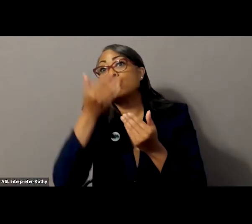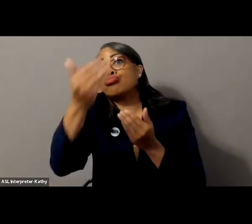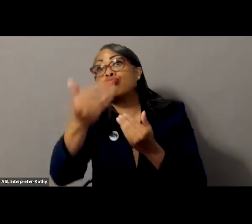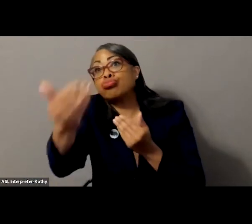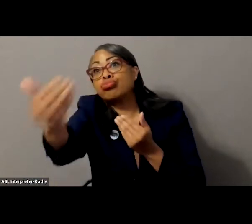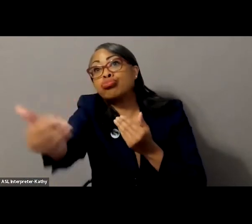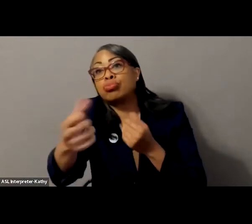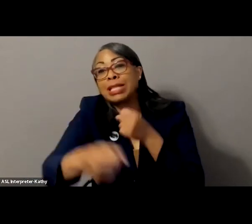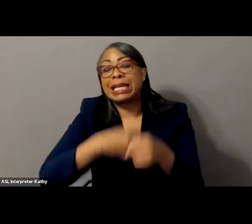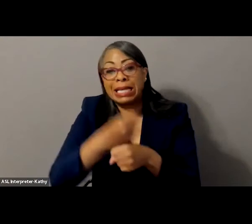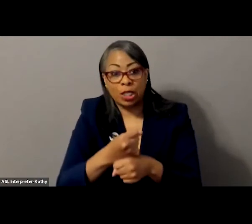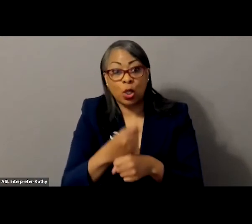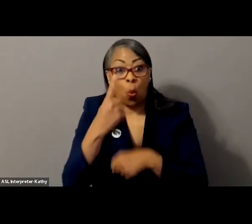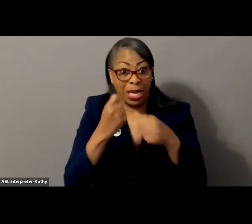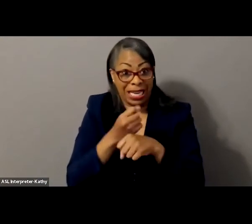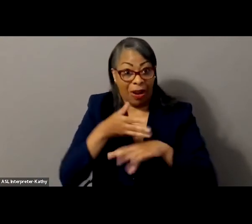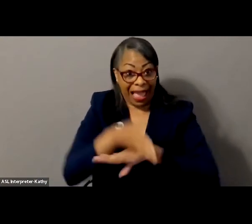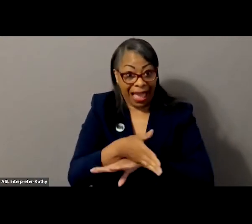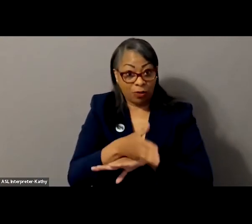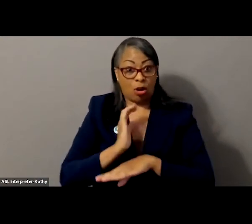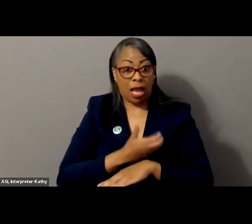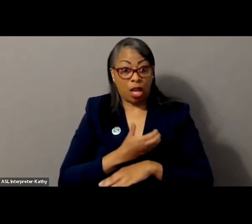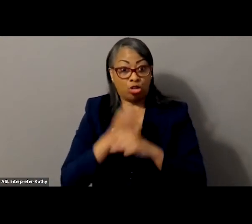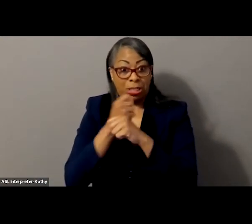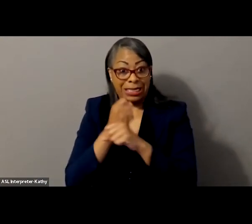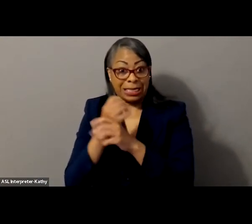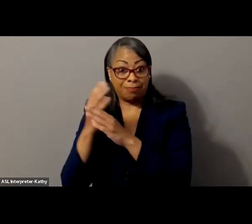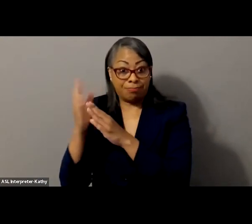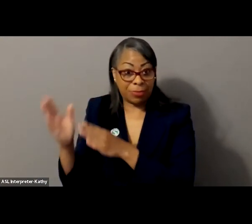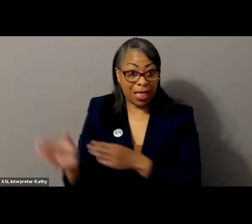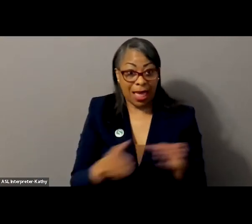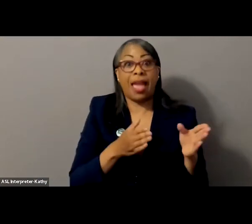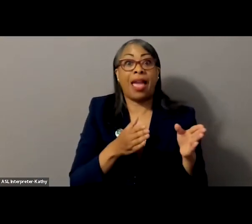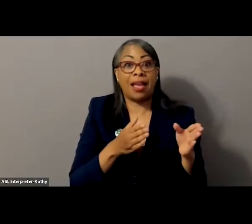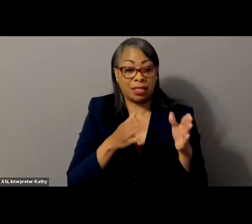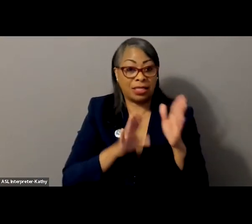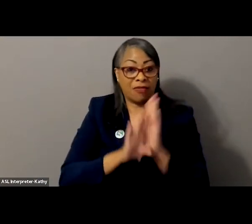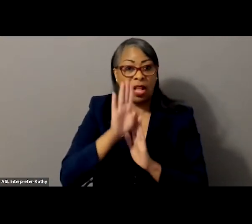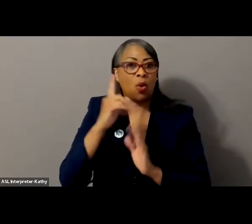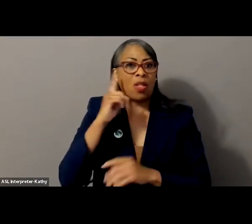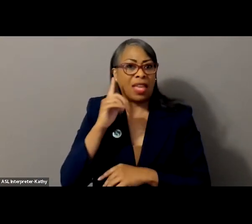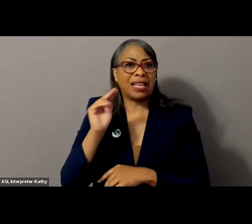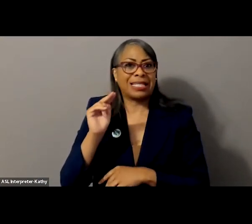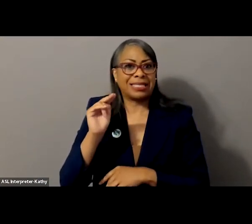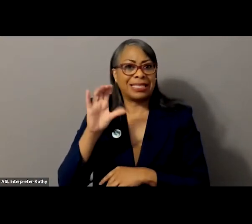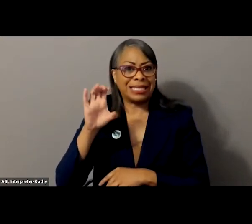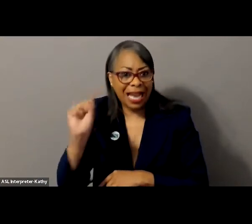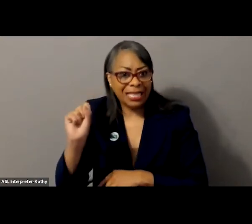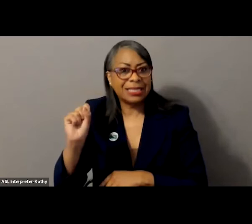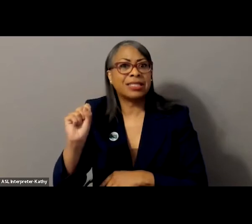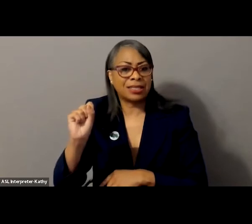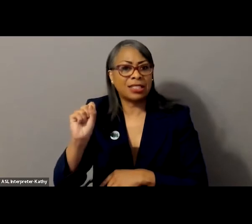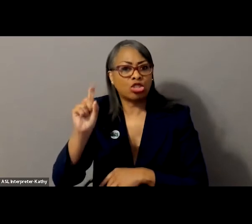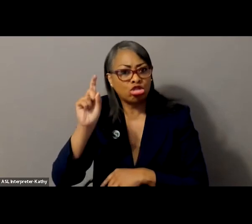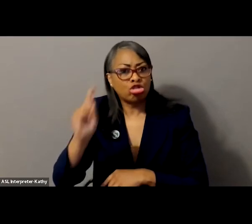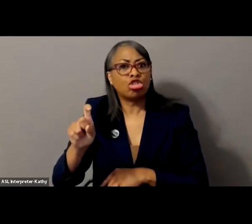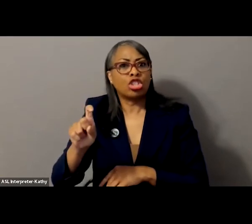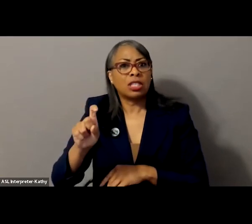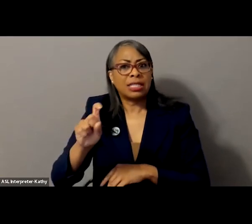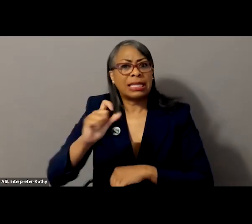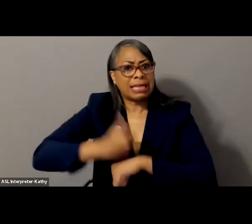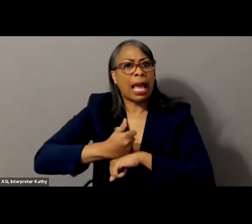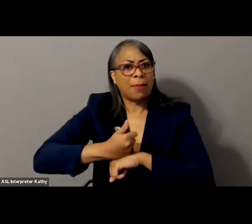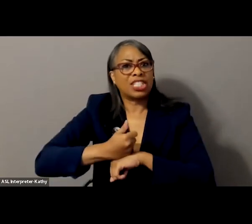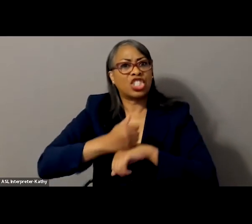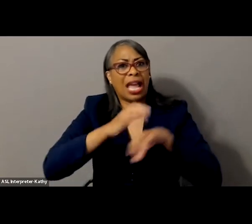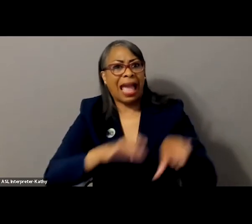year after the strategic plan has been developed, we think NCES should have developed action plans that